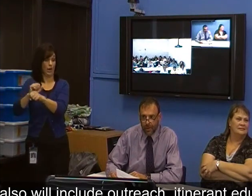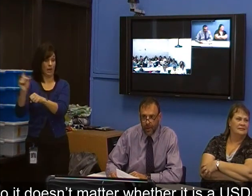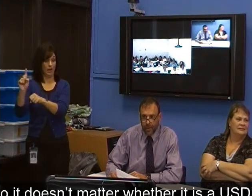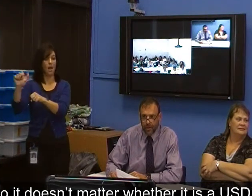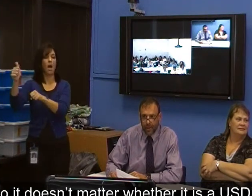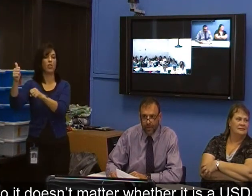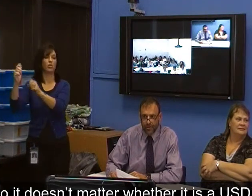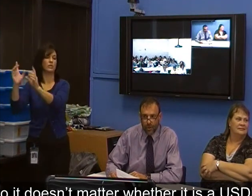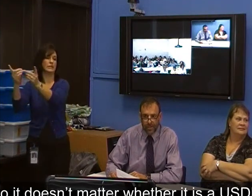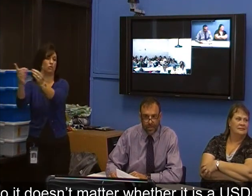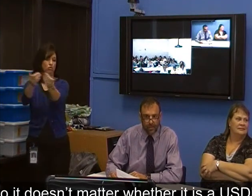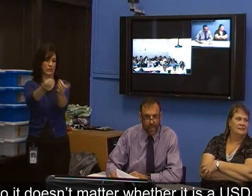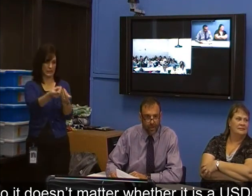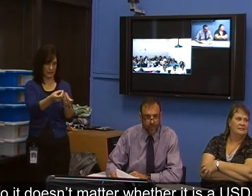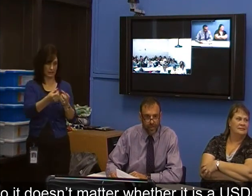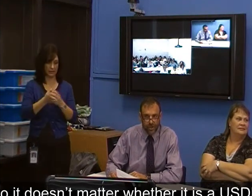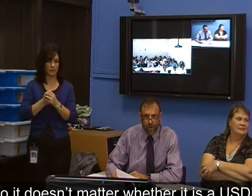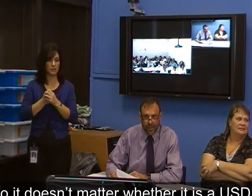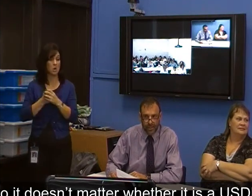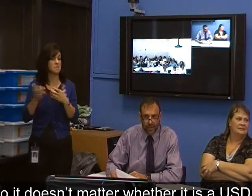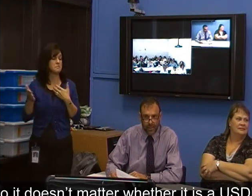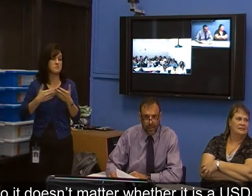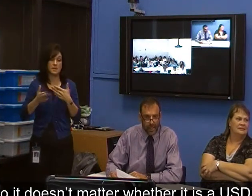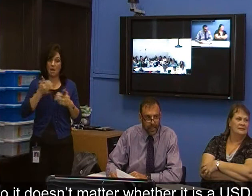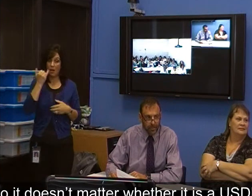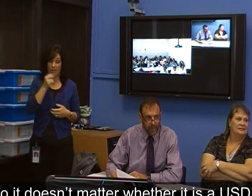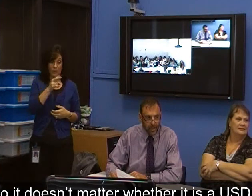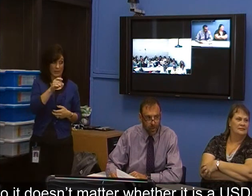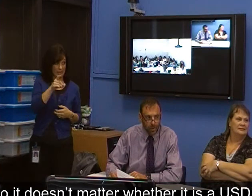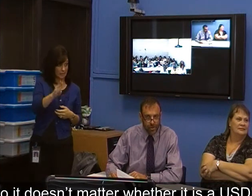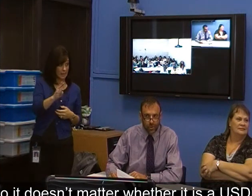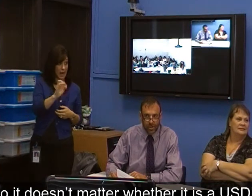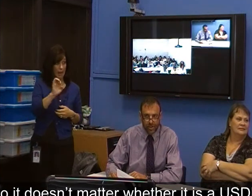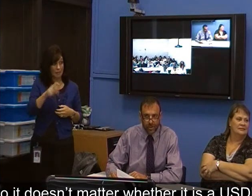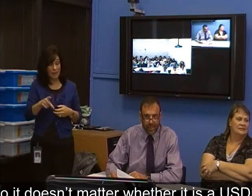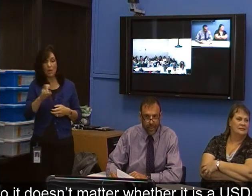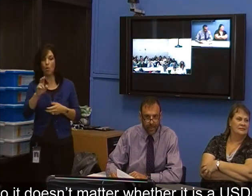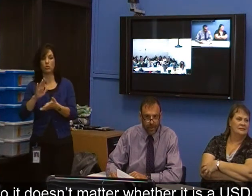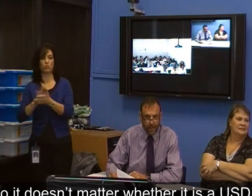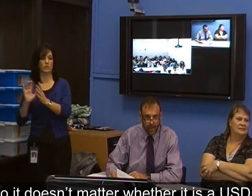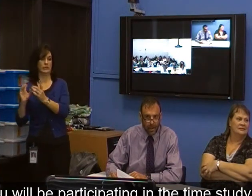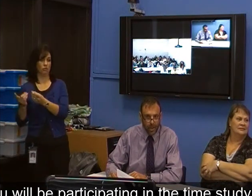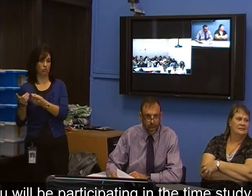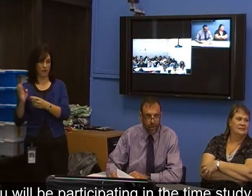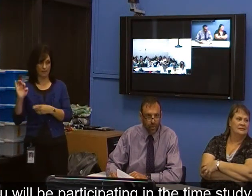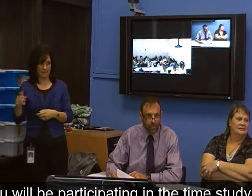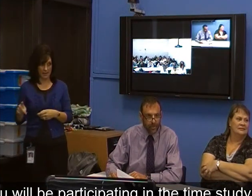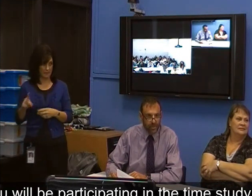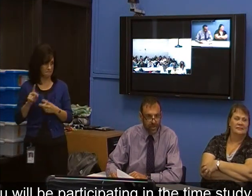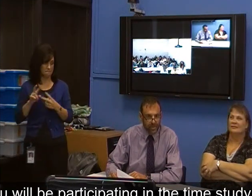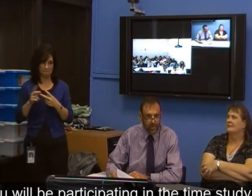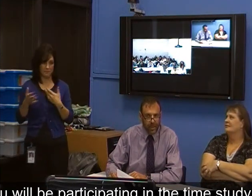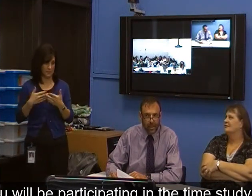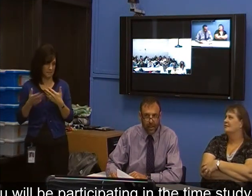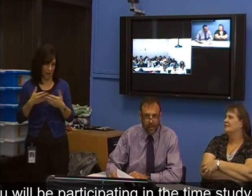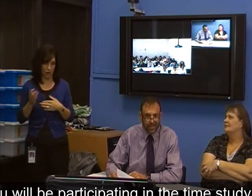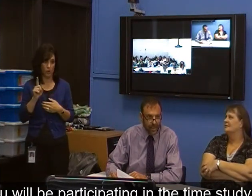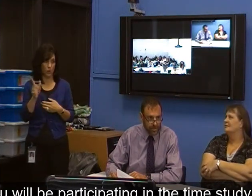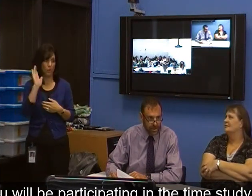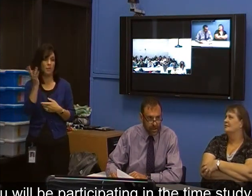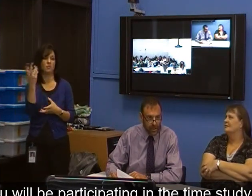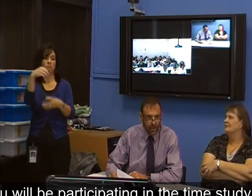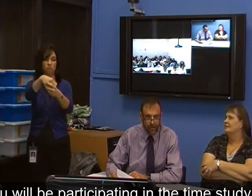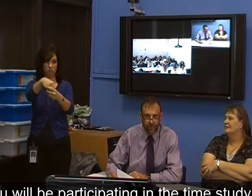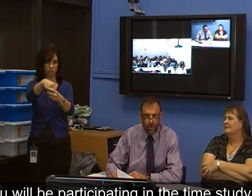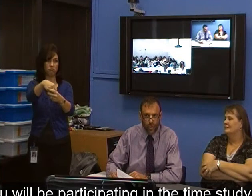districts. So it doesn't matter if it's a USDB IEP or a school district IEP, you will be participating in